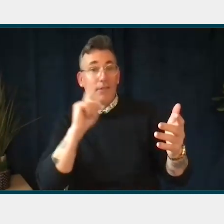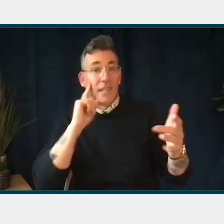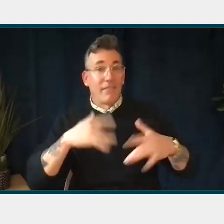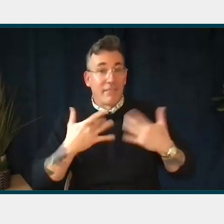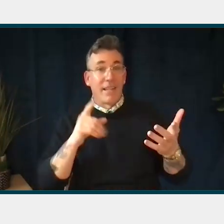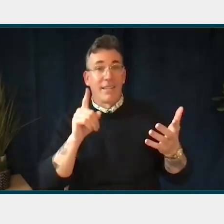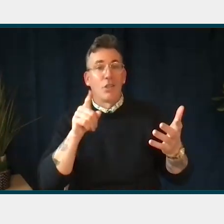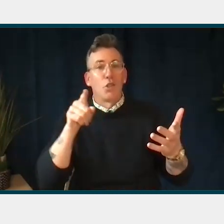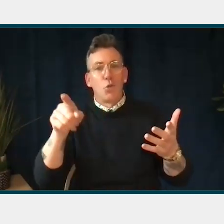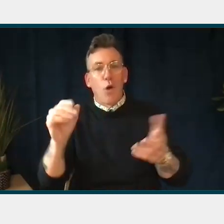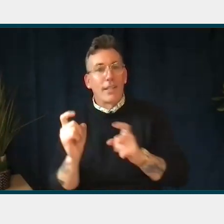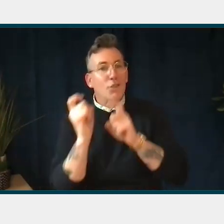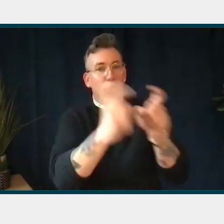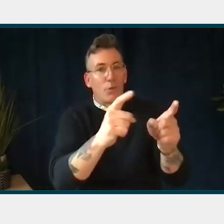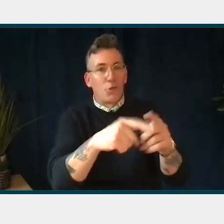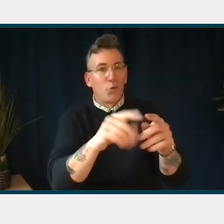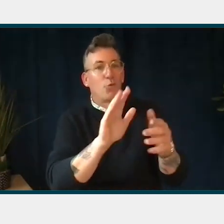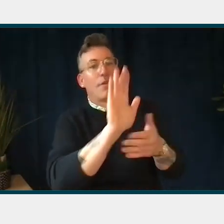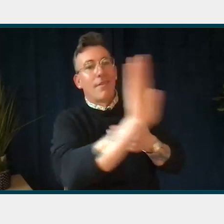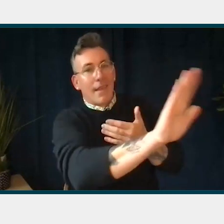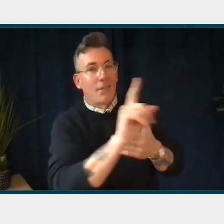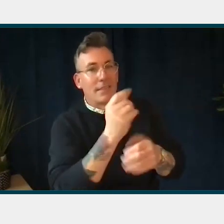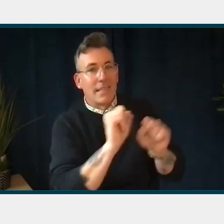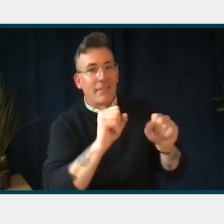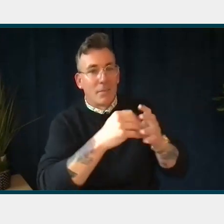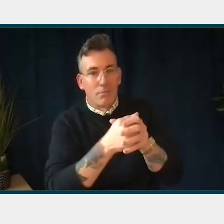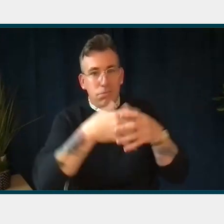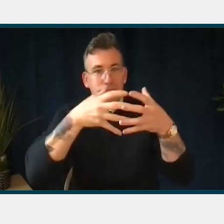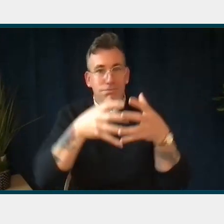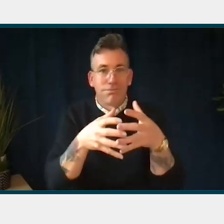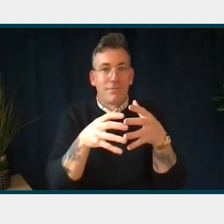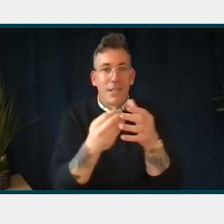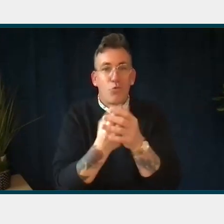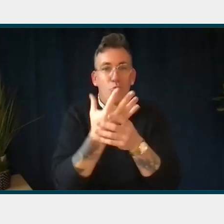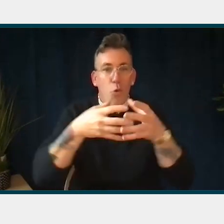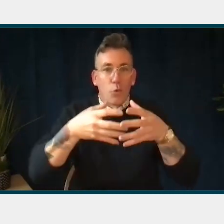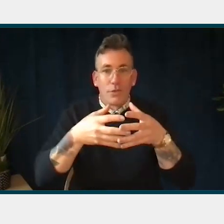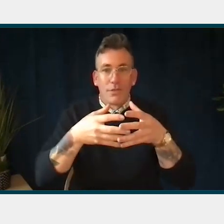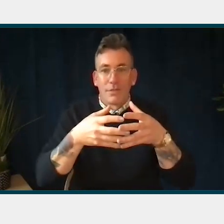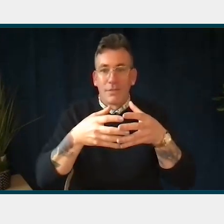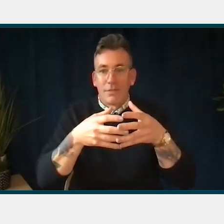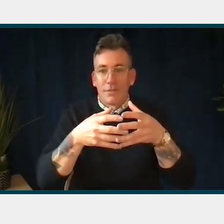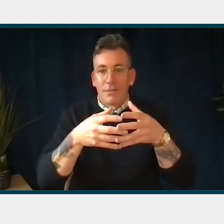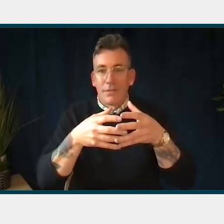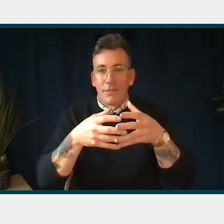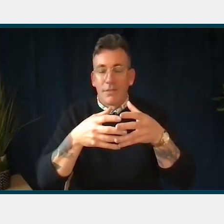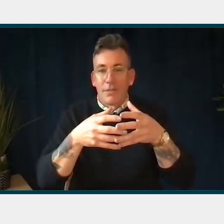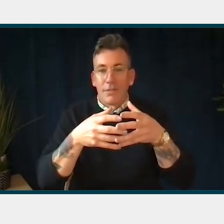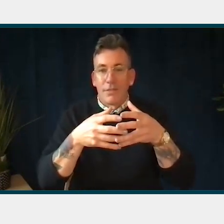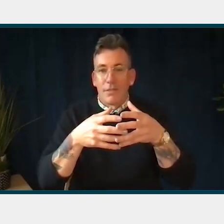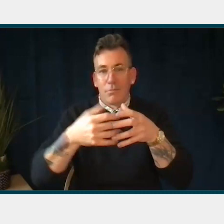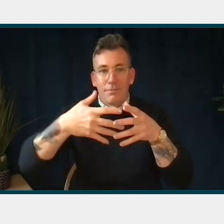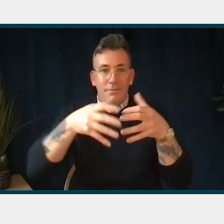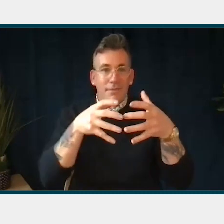Because when you go to other deaf events, you are going to give to their safe space and allow it to grow and